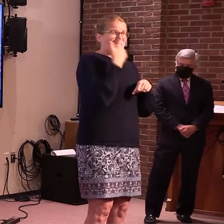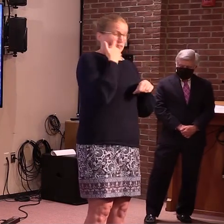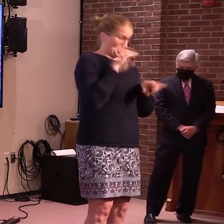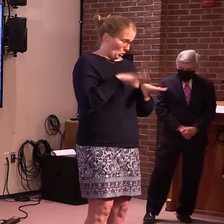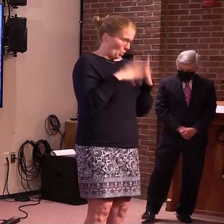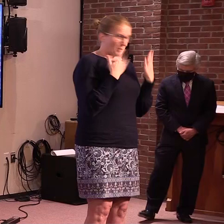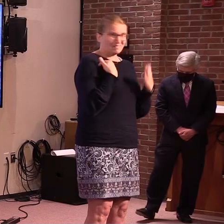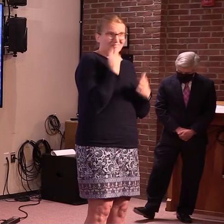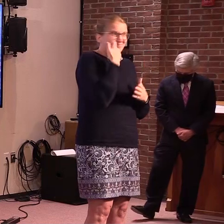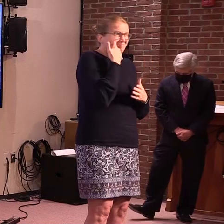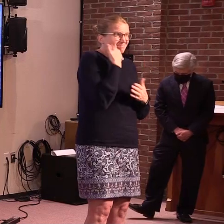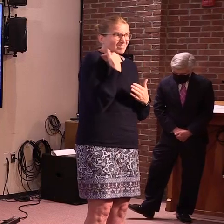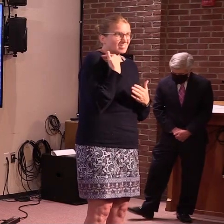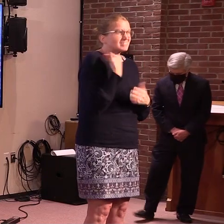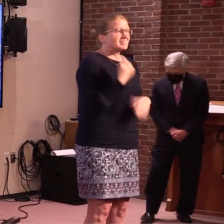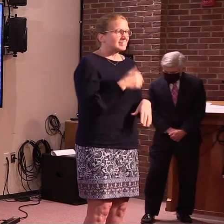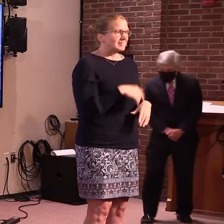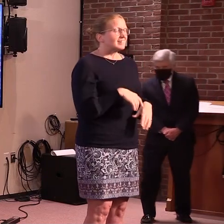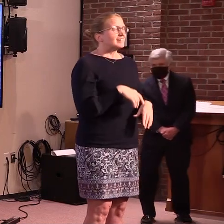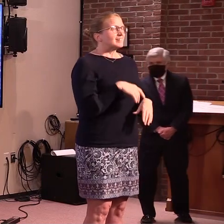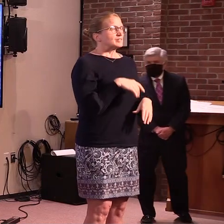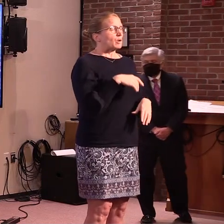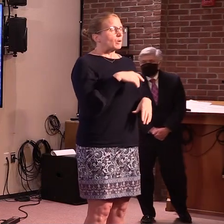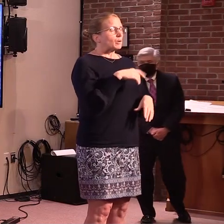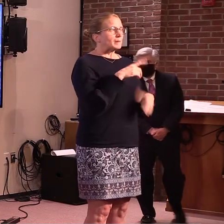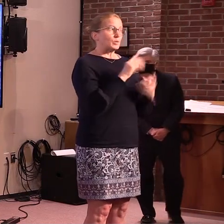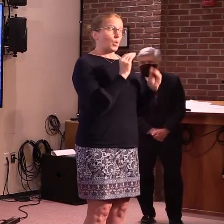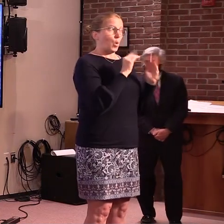seen any spikes in those communities,